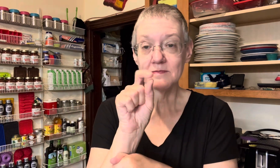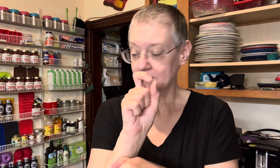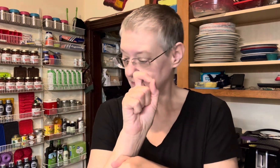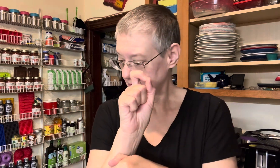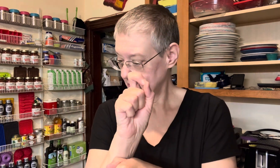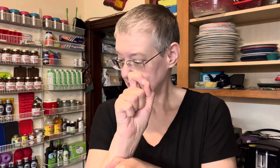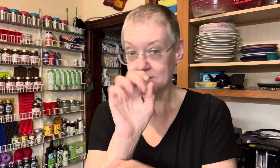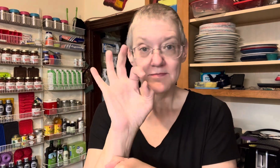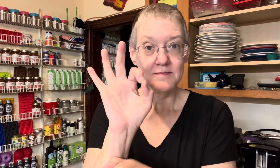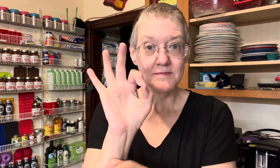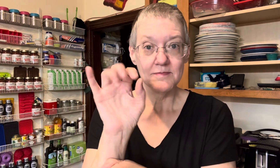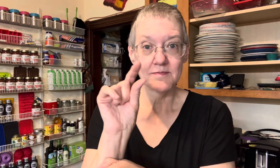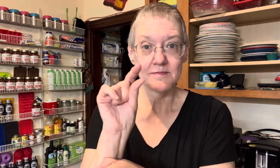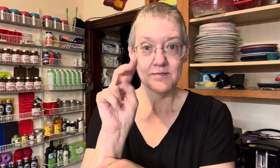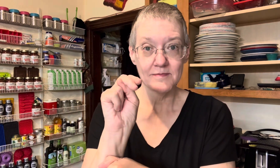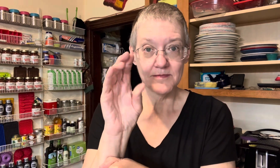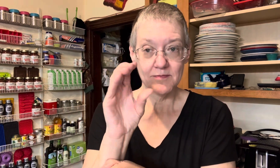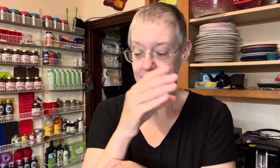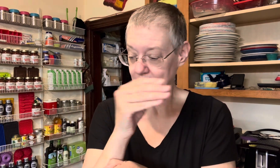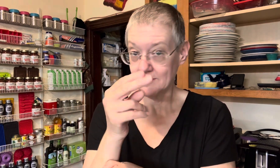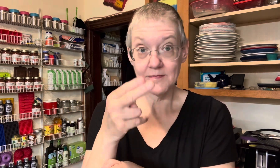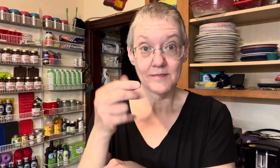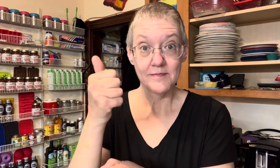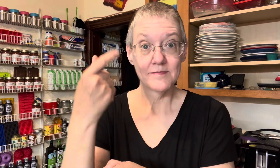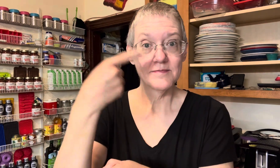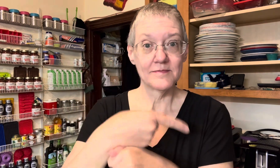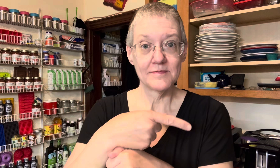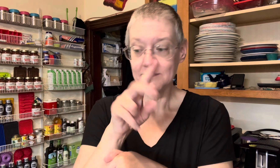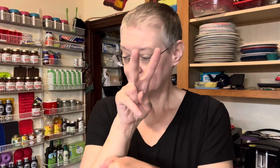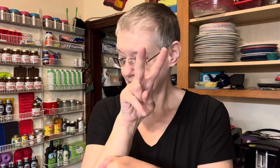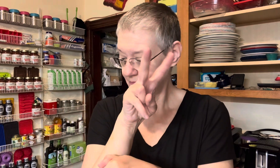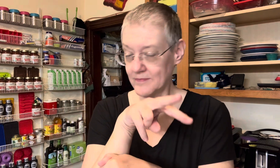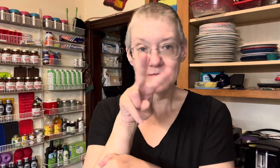So it makes my lowest day 20.9 grams of net carbs, and my highest day